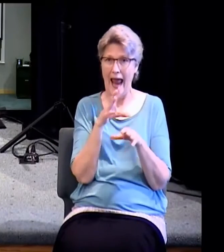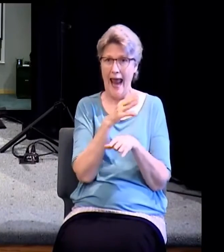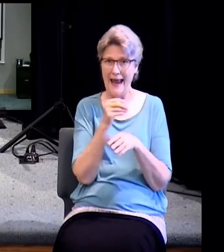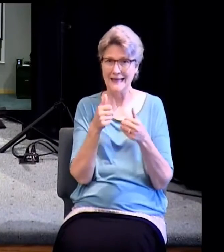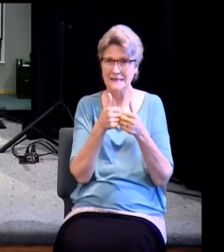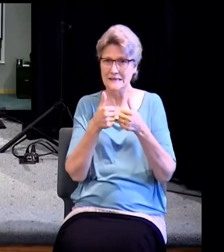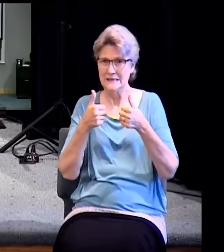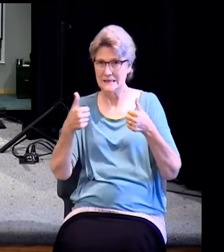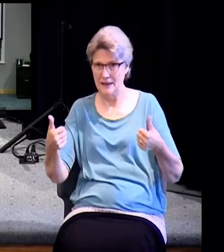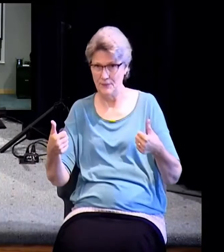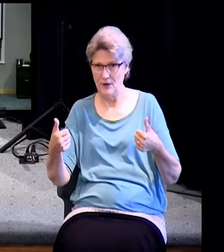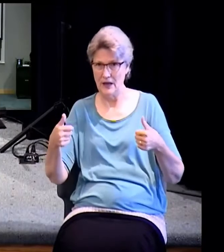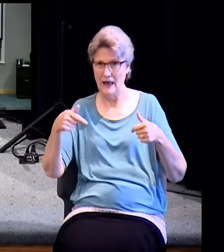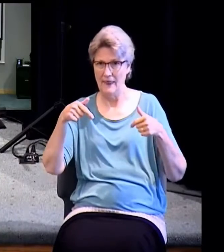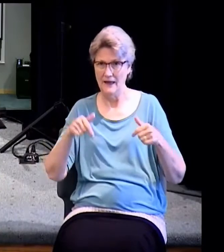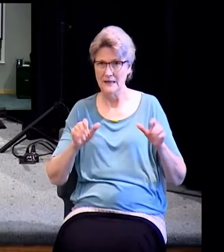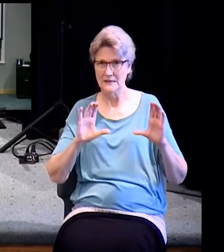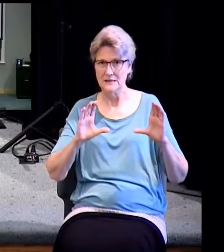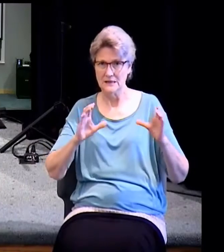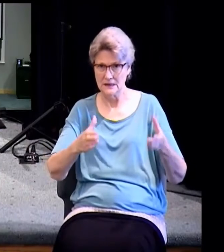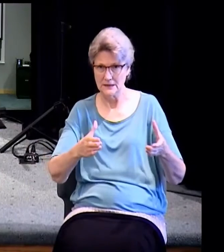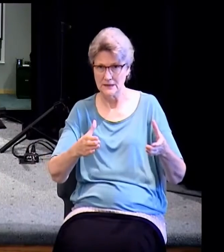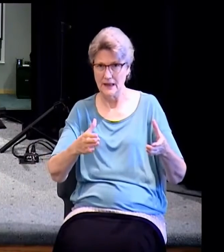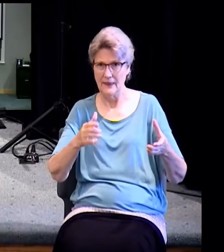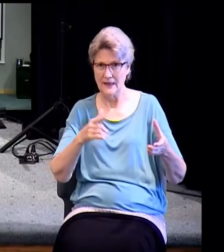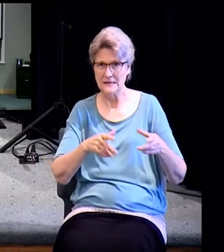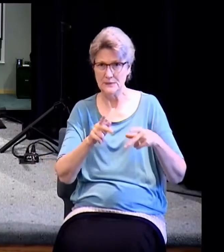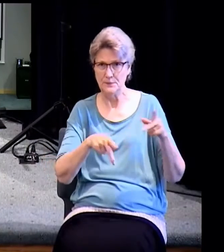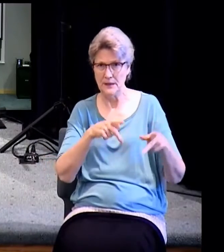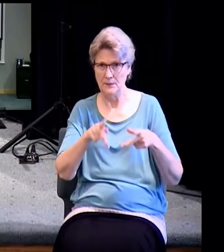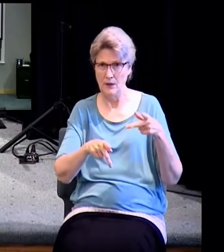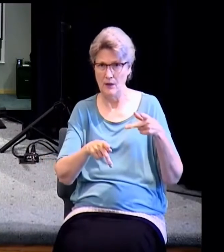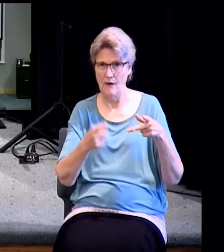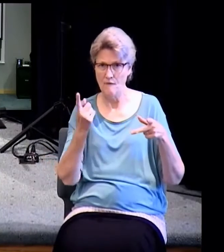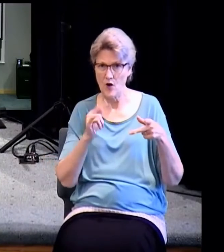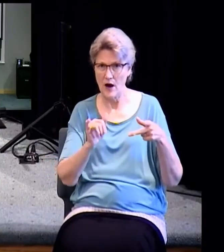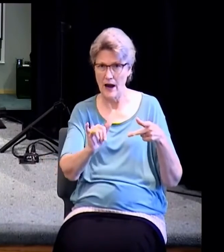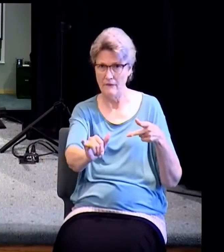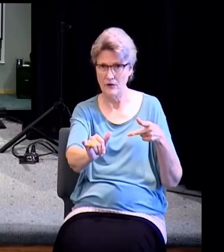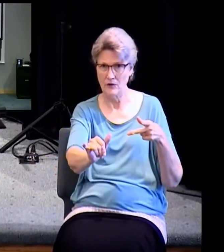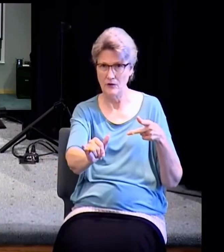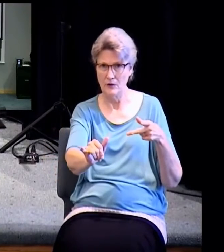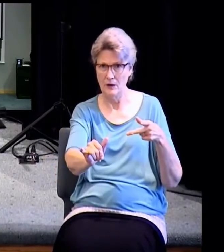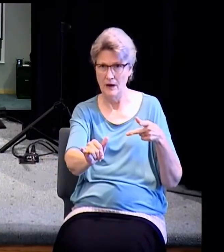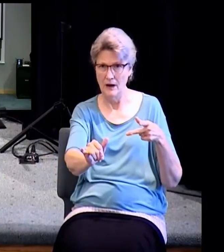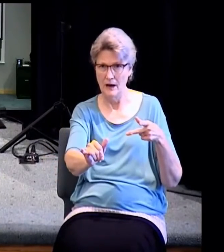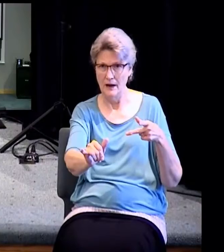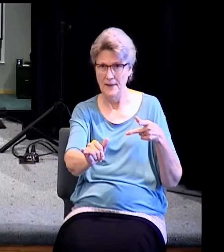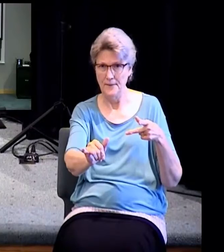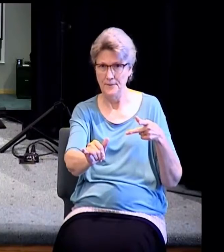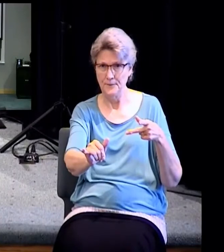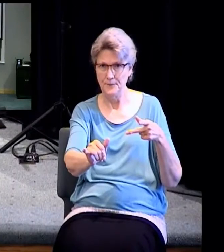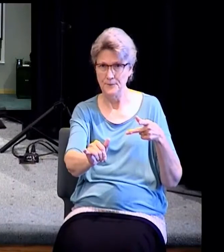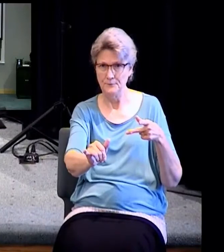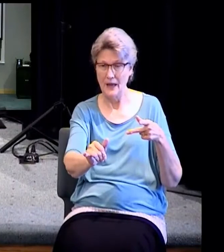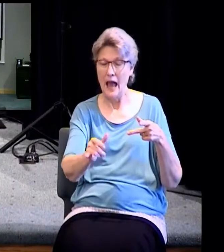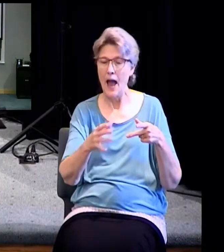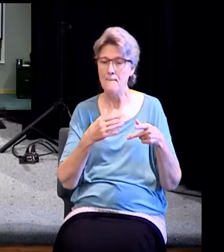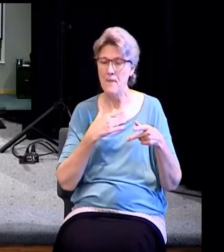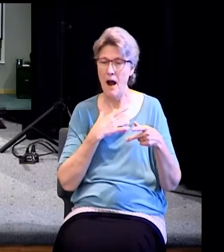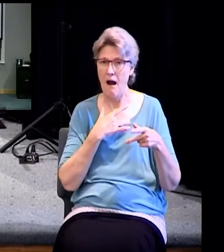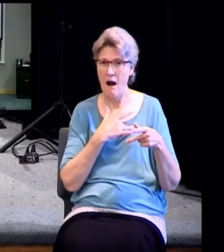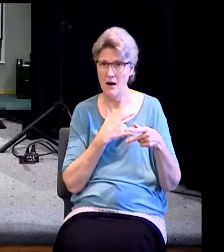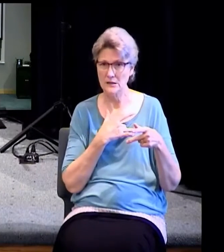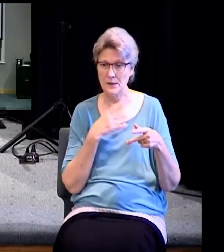of Jerusalem, God gave to them. He put His name inscribed in the mountains as valleys that go through.